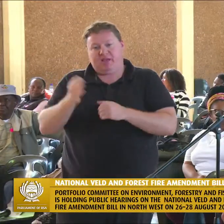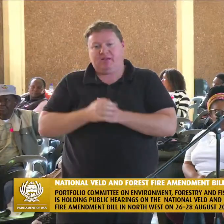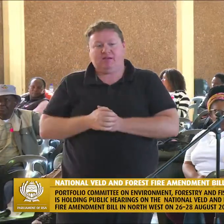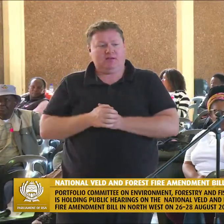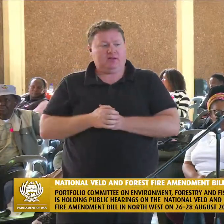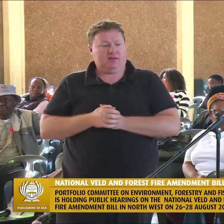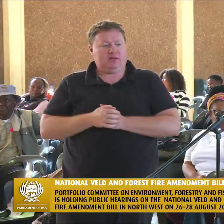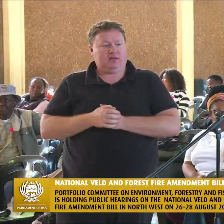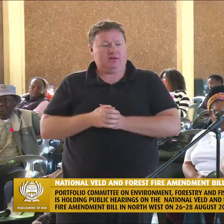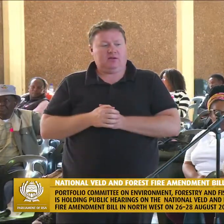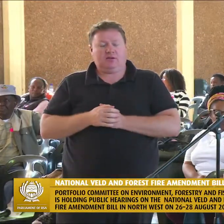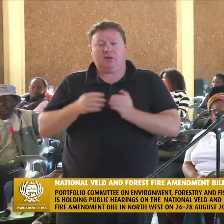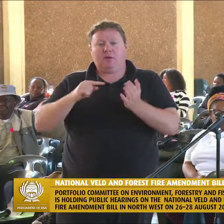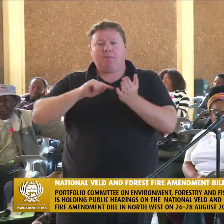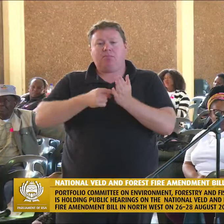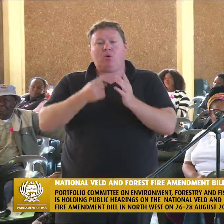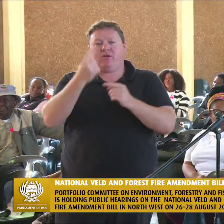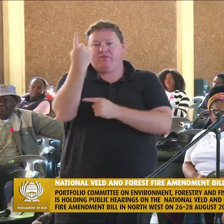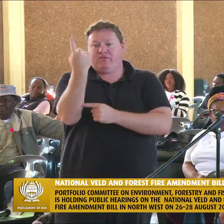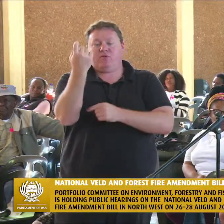that i want to make